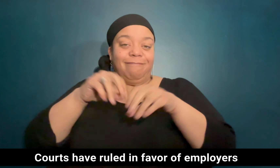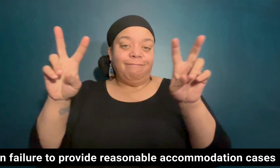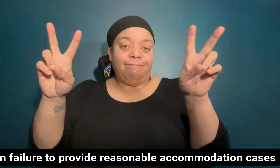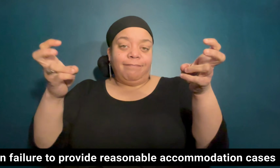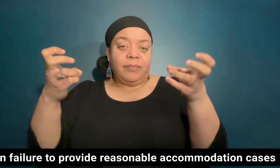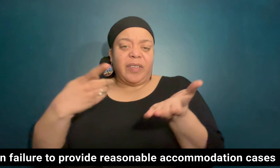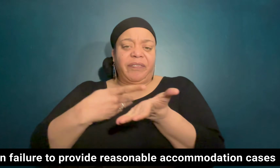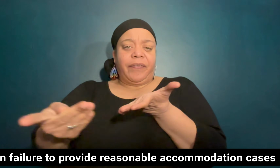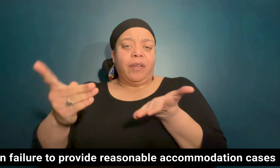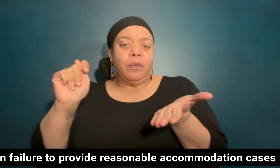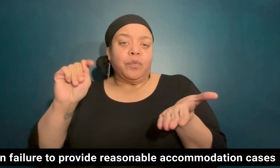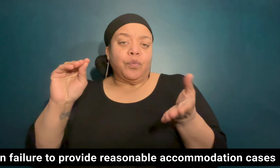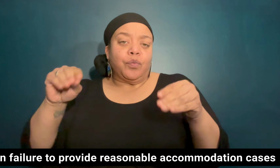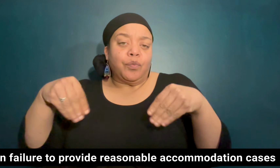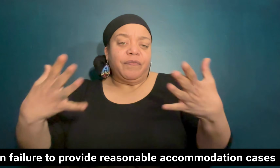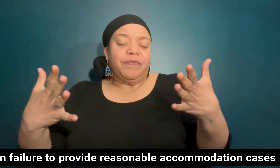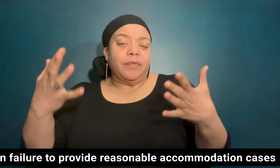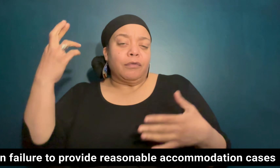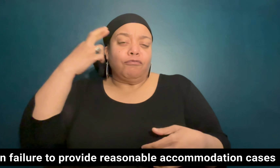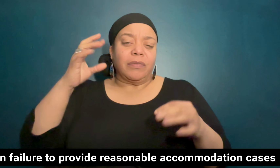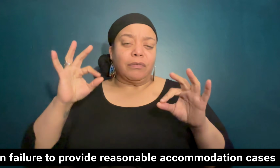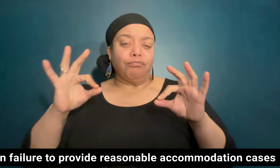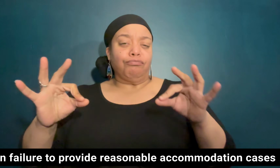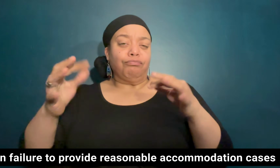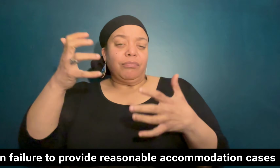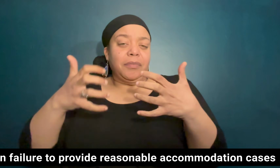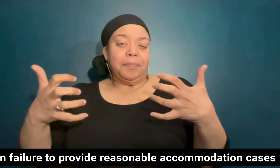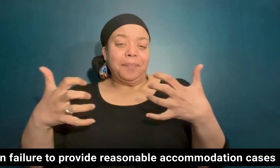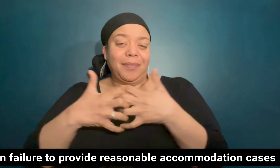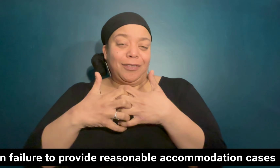in failure to provide reasonable accommodation cases